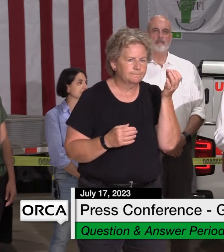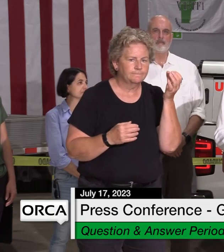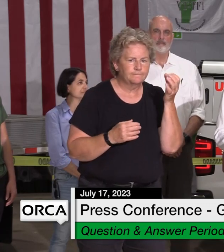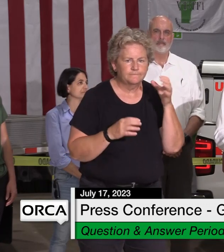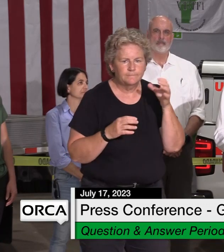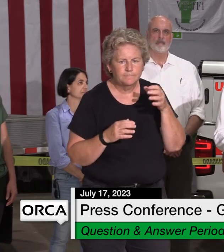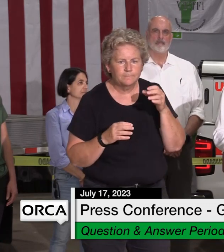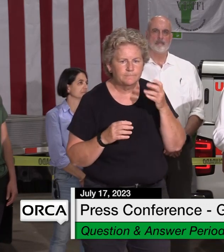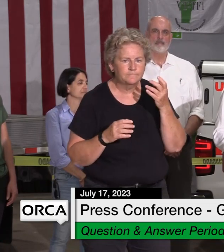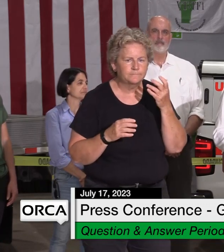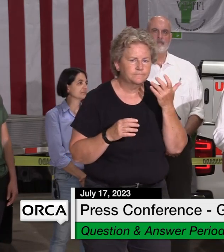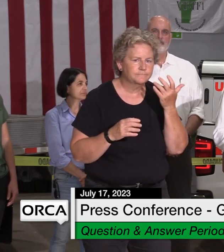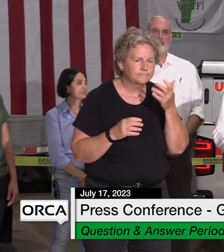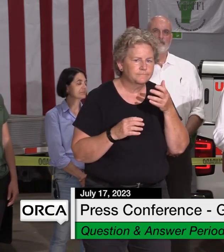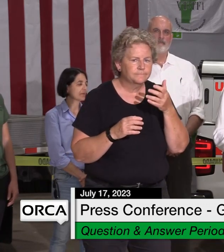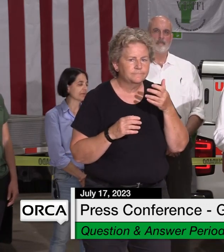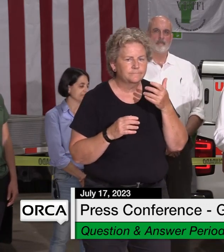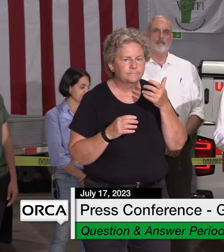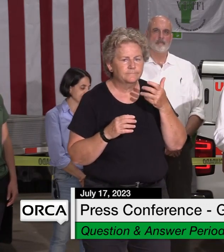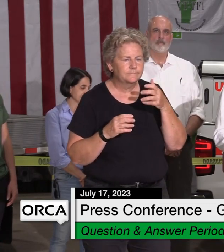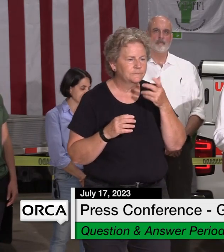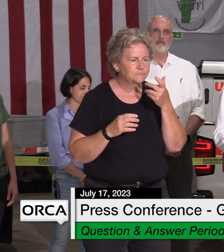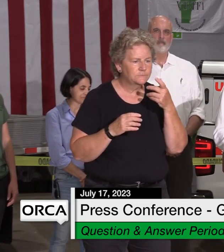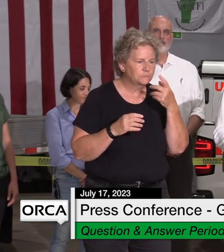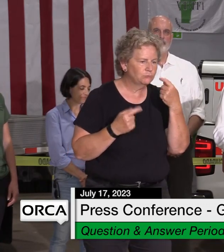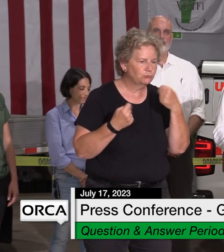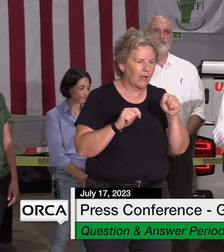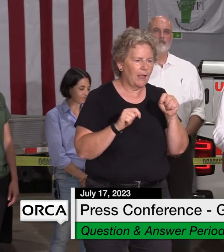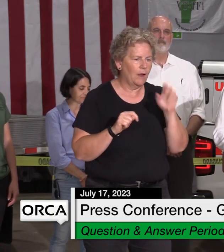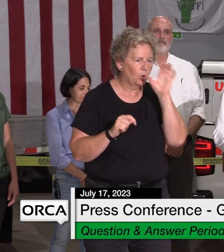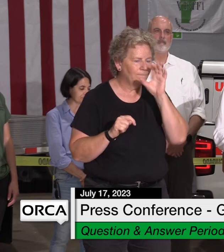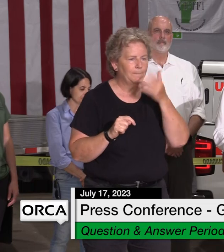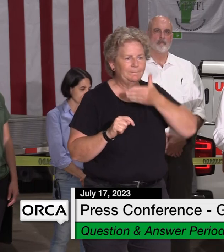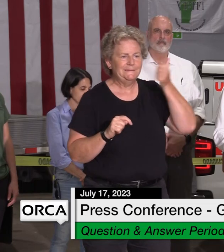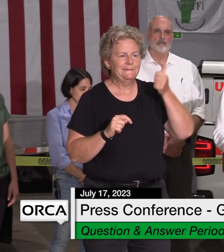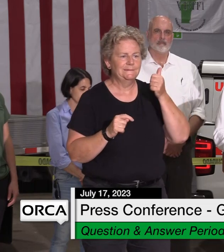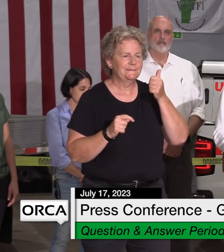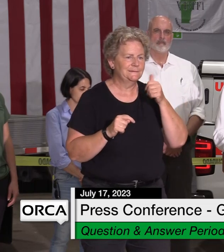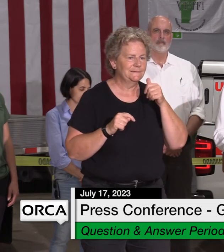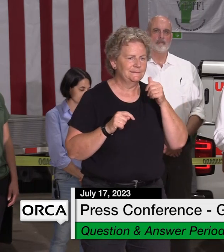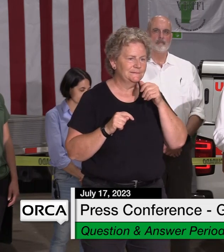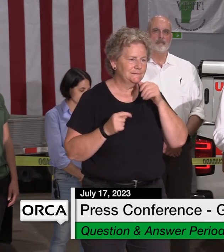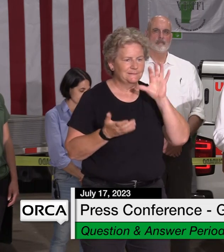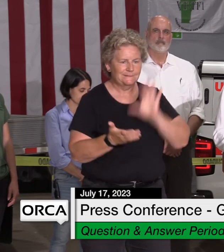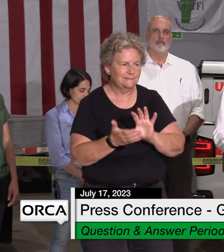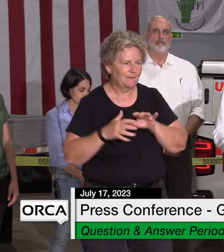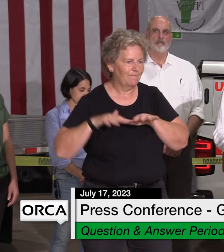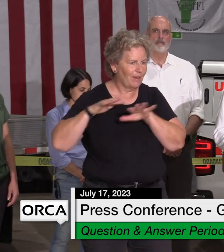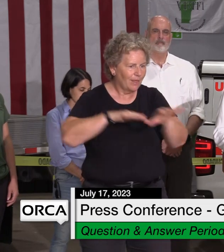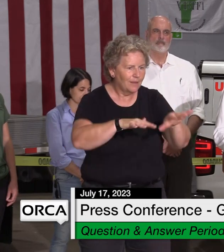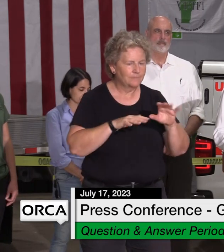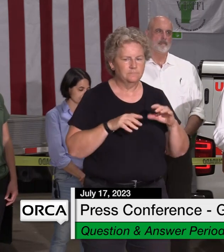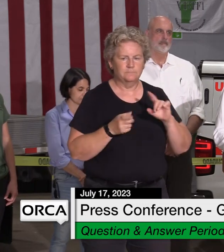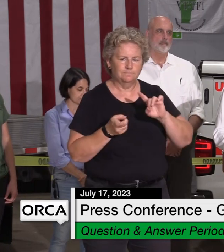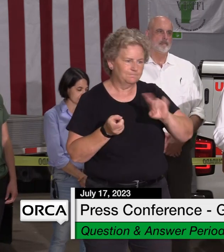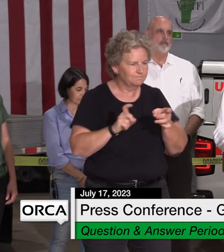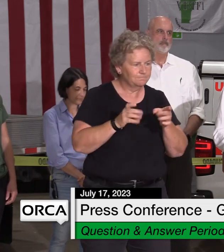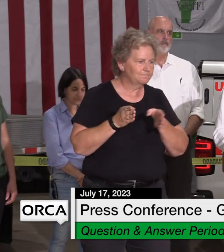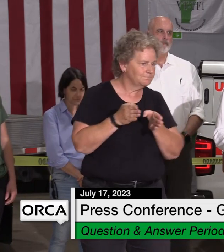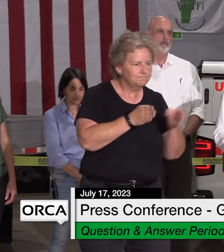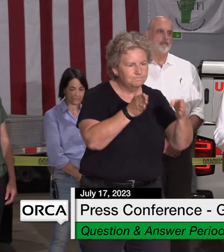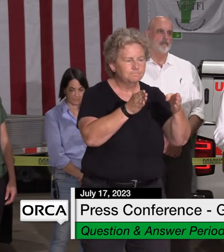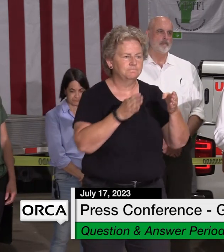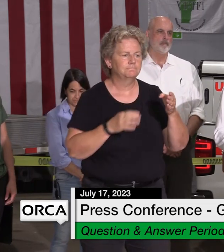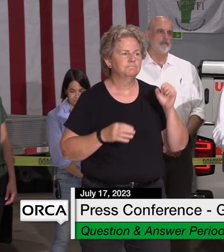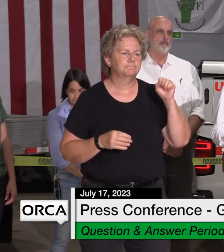debates about this. It is upon us now, and we need to respond now. And we're going to rebuild in different ways now. And that's